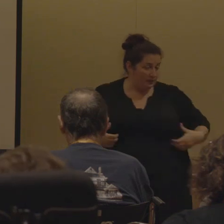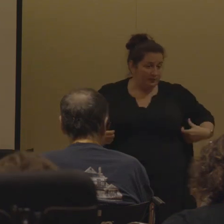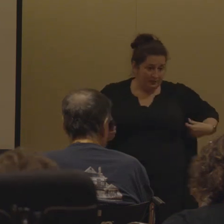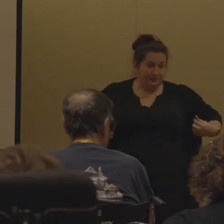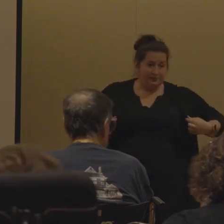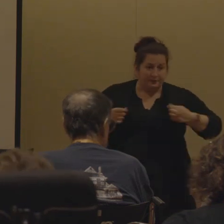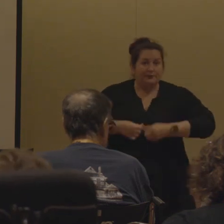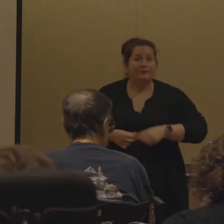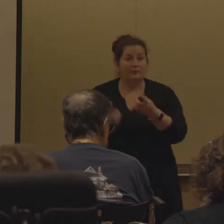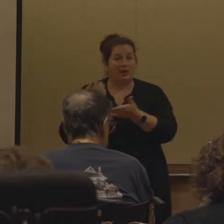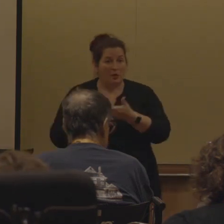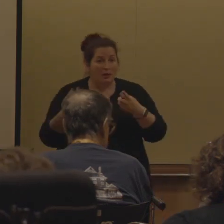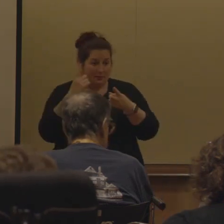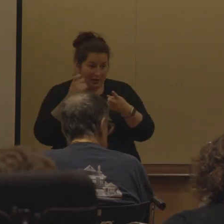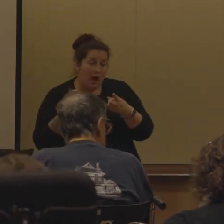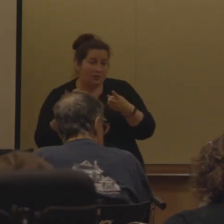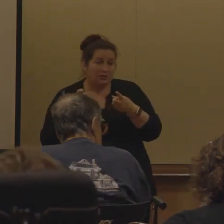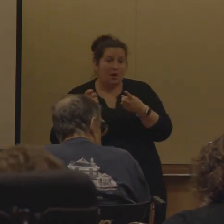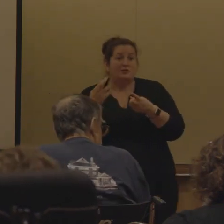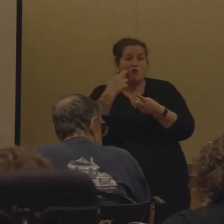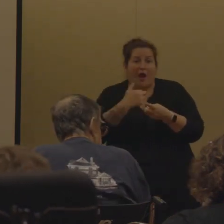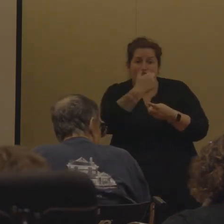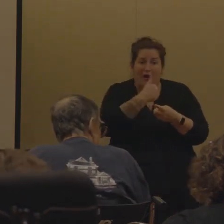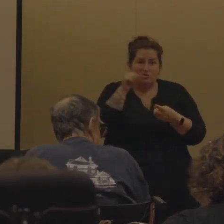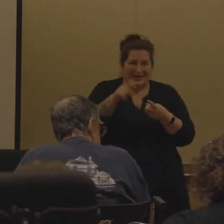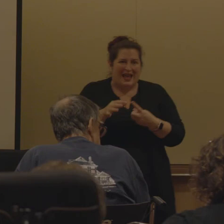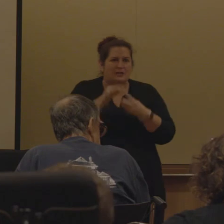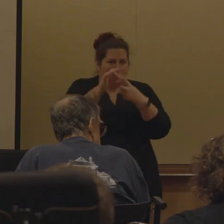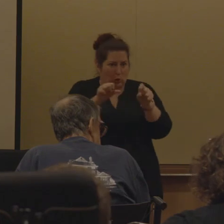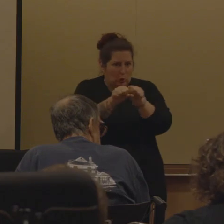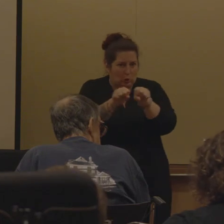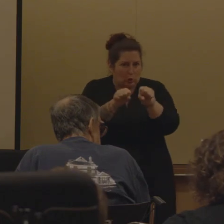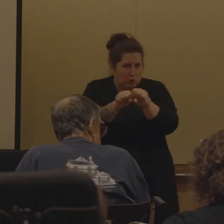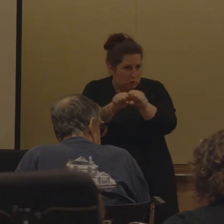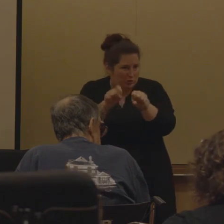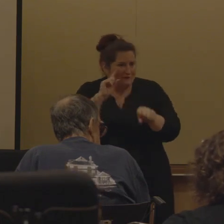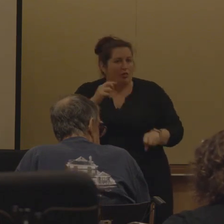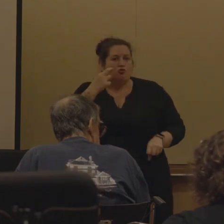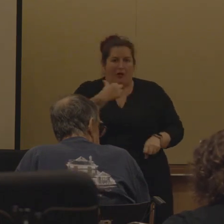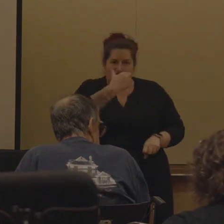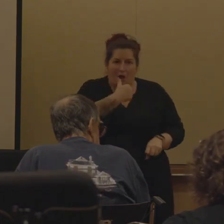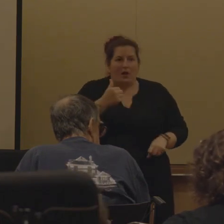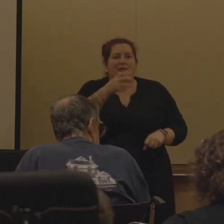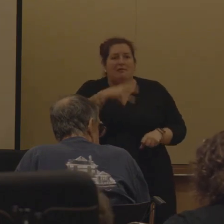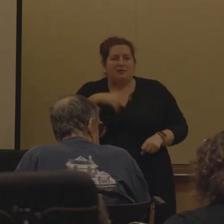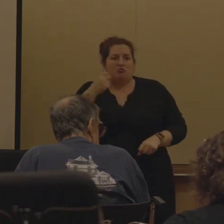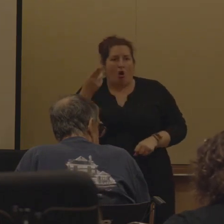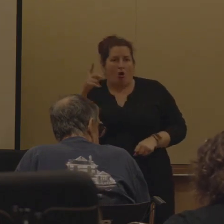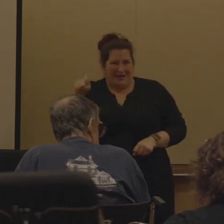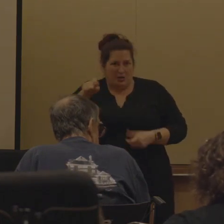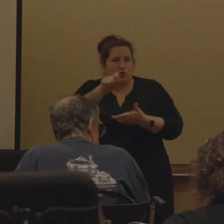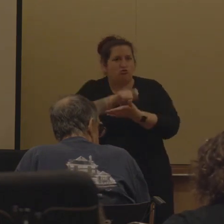and equipment because she was at a restaurant and she needed some special shoes. And the lady says, oh, I need to